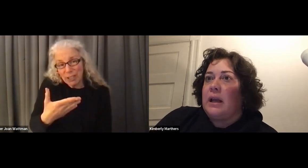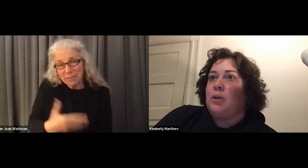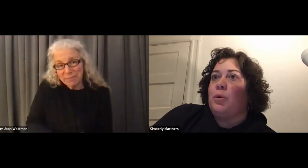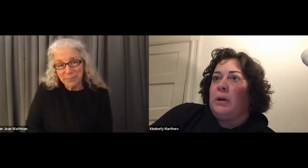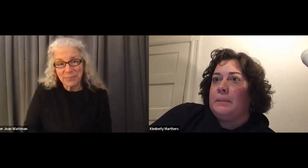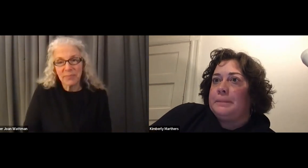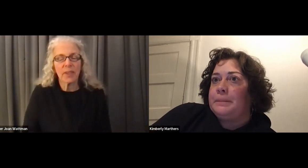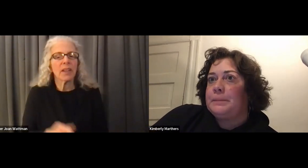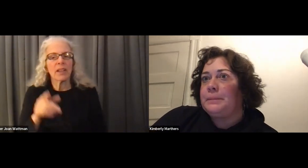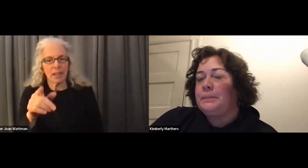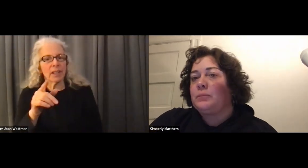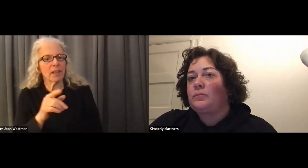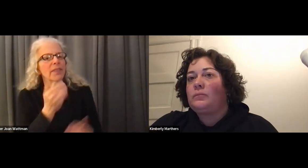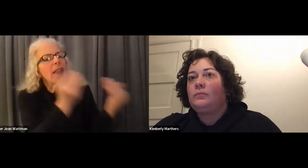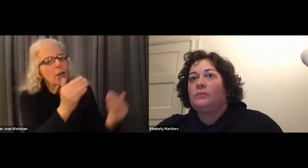excellent. Thank you, Boomy.